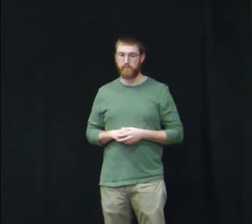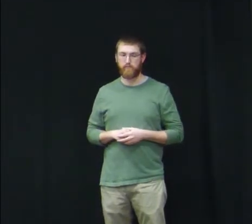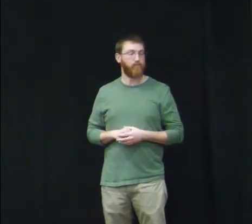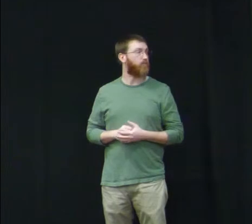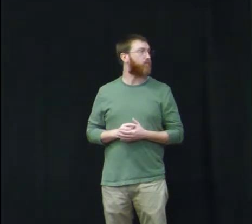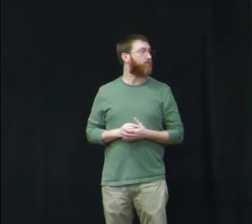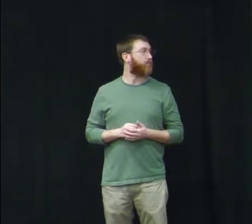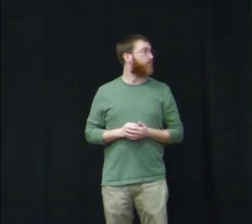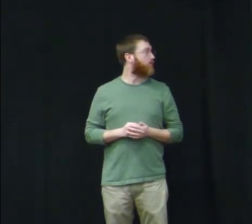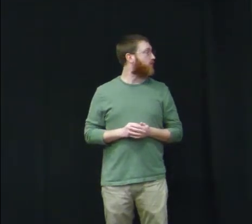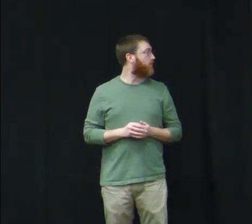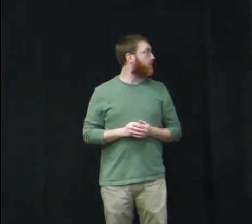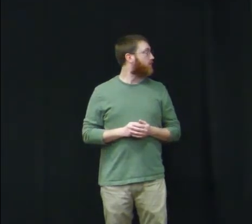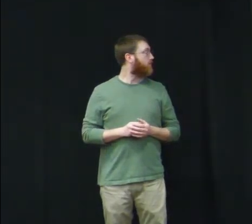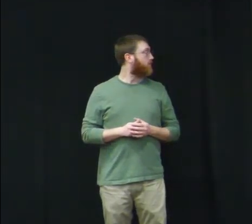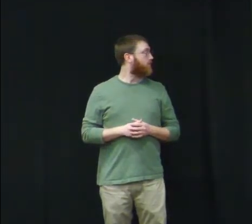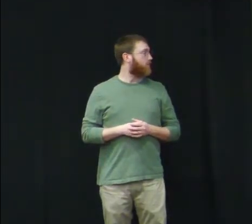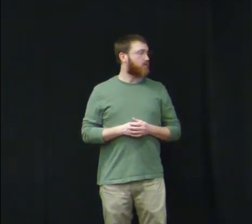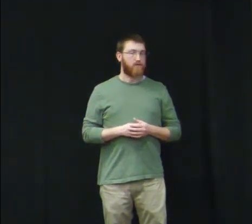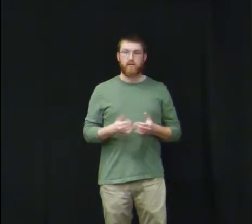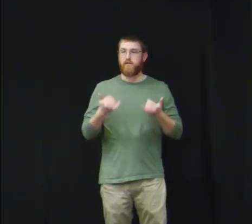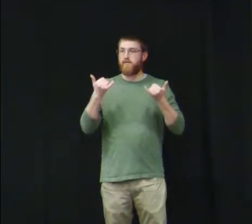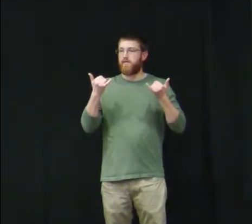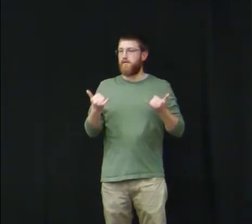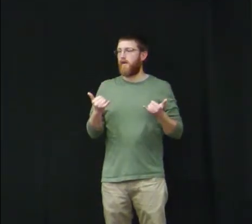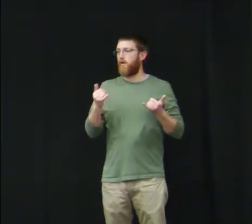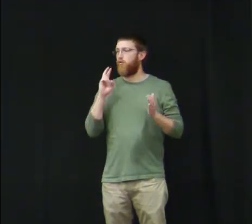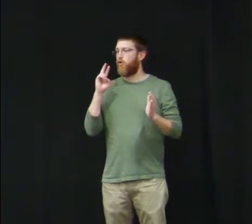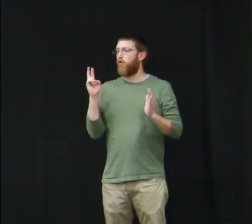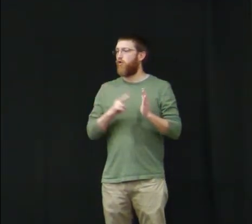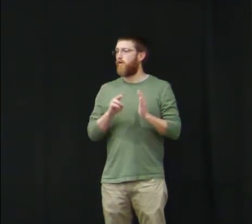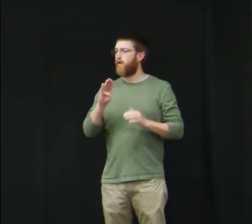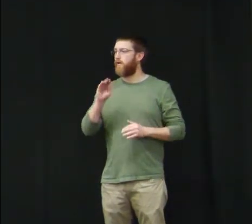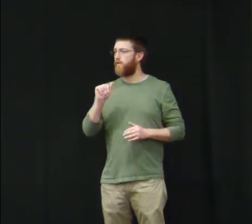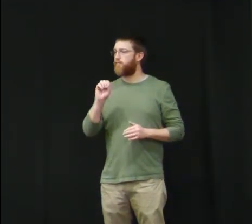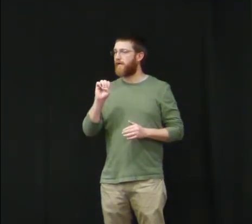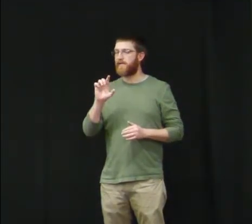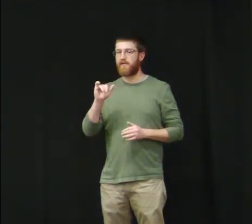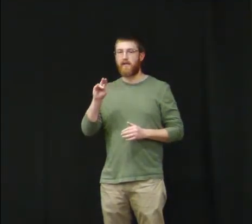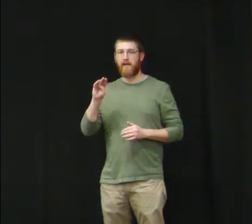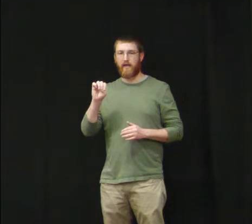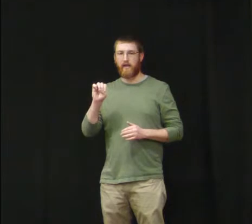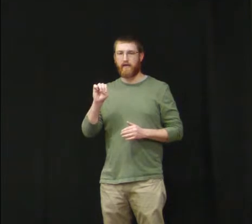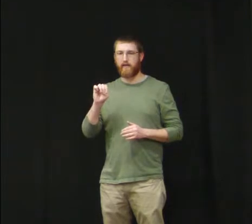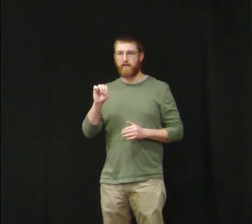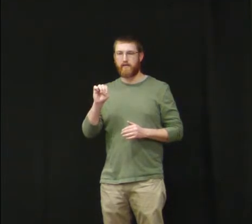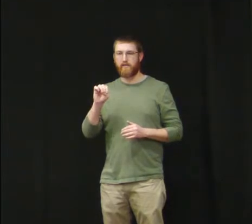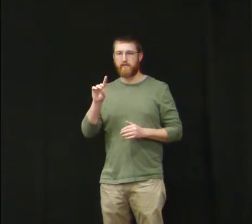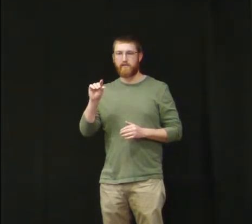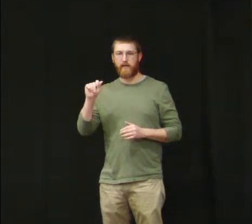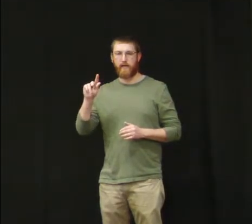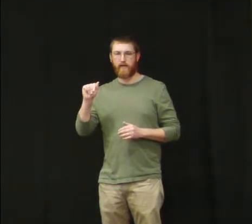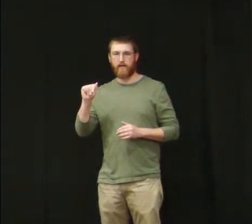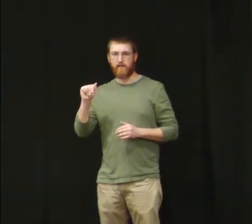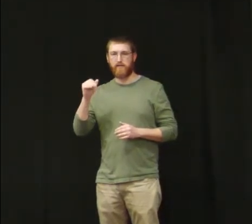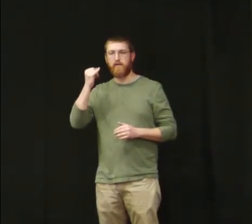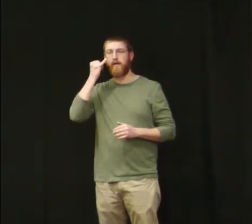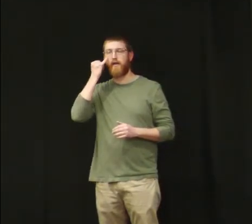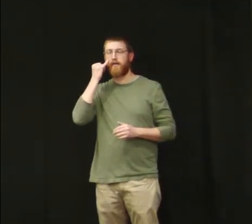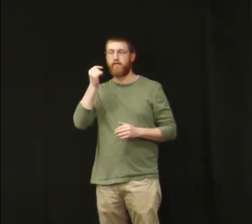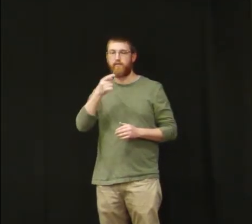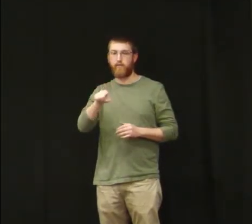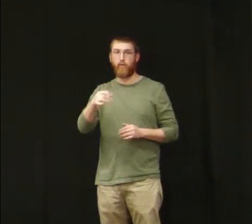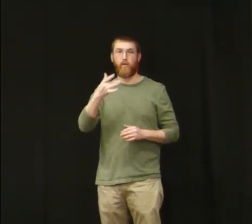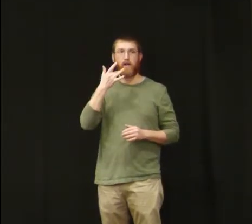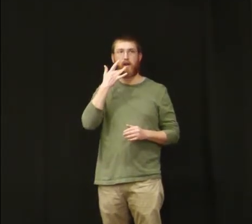measurement. So, in order to look at baseline data, when a reviewer comes to look at your, if you are the